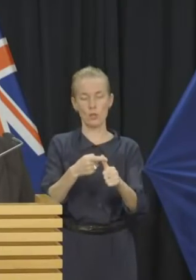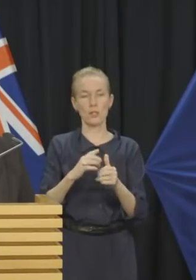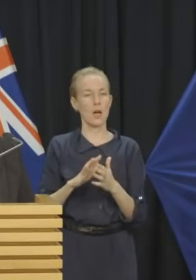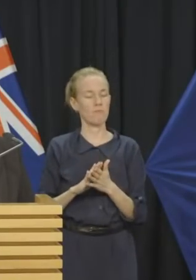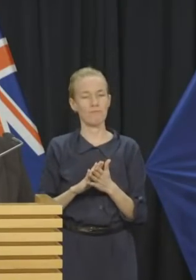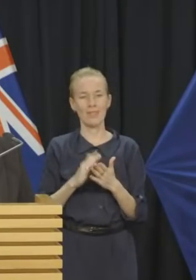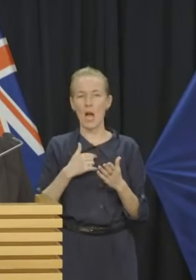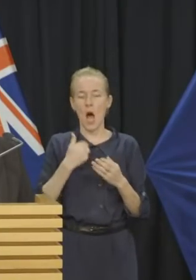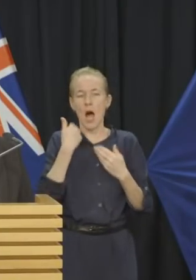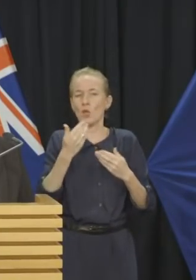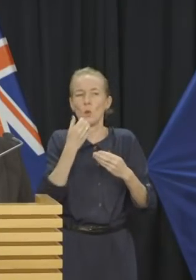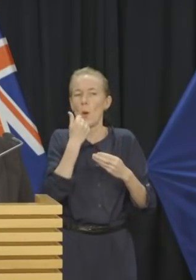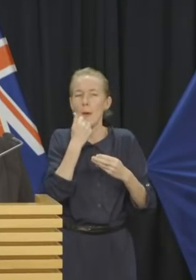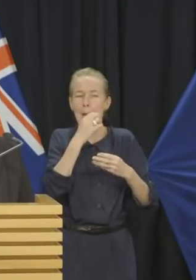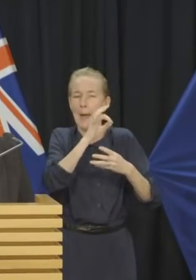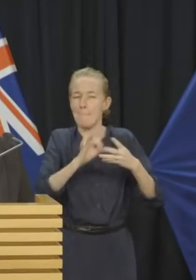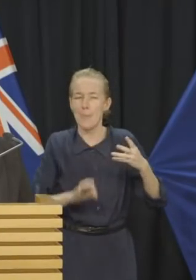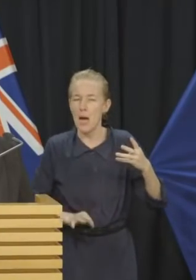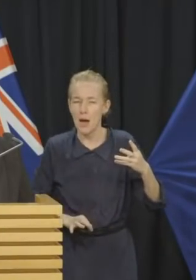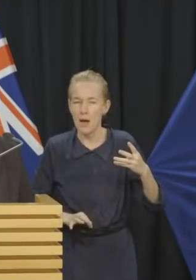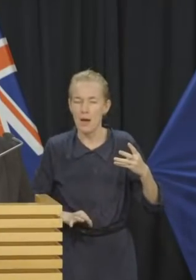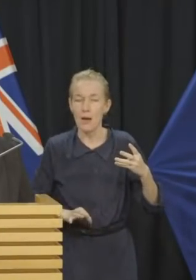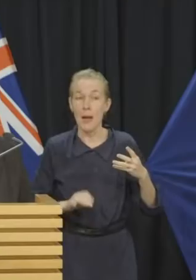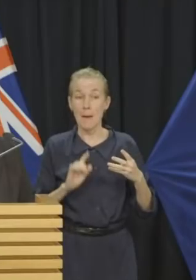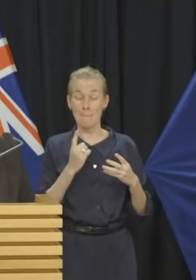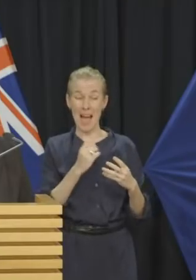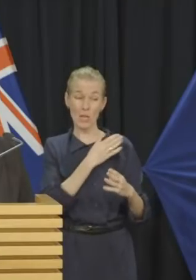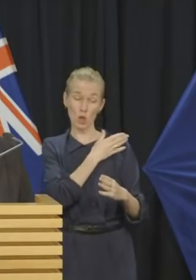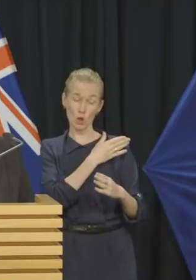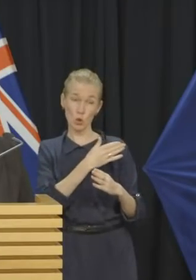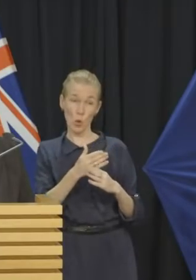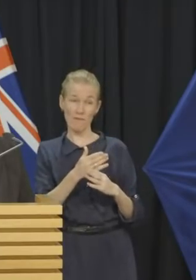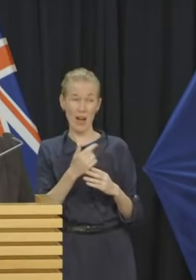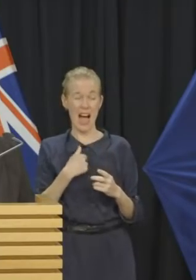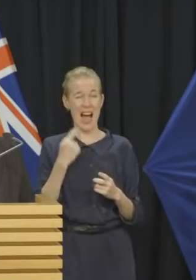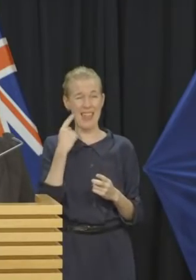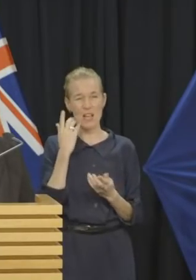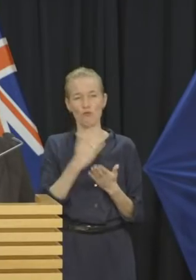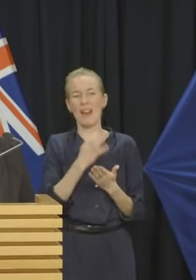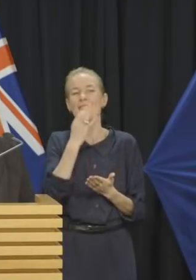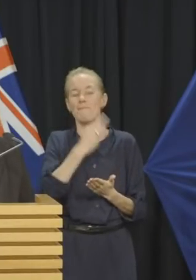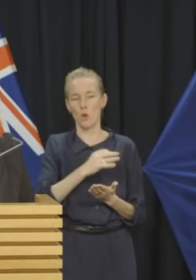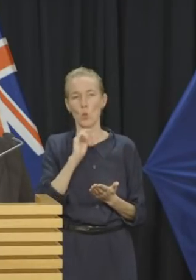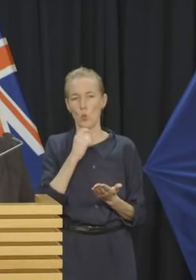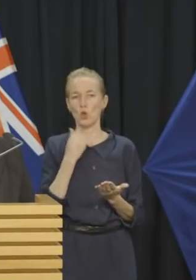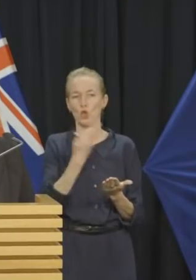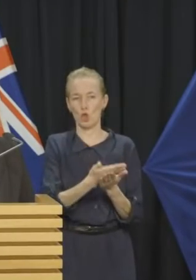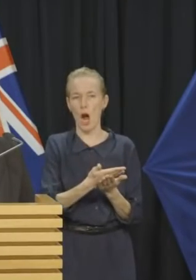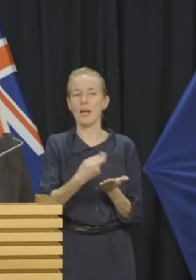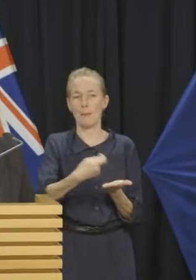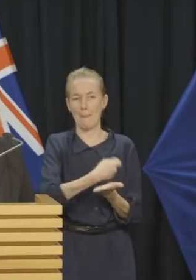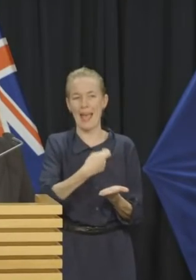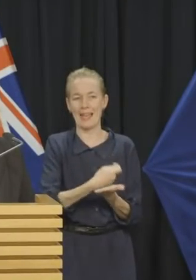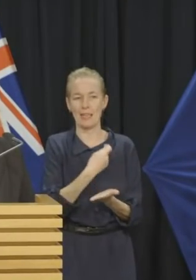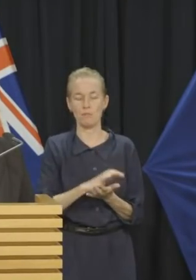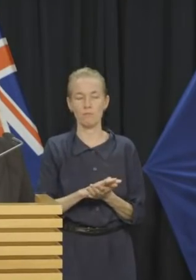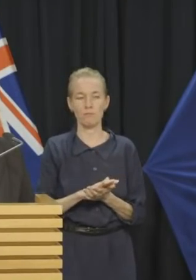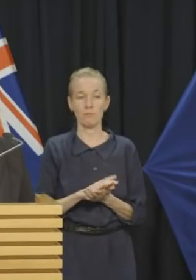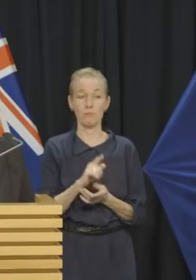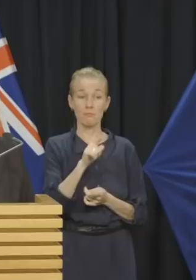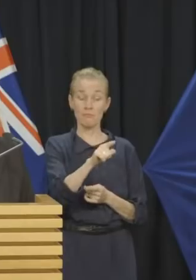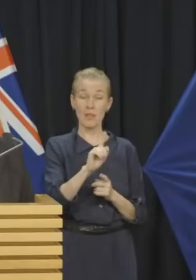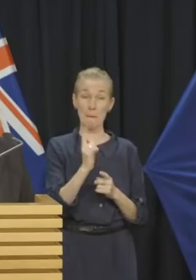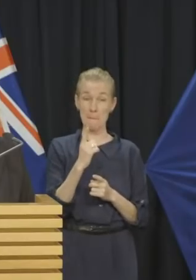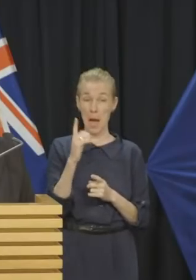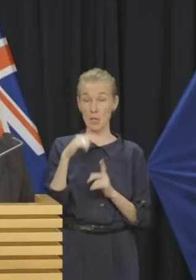hand, but from what we've seen so far, it would be a relatively minor number. If you're looking at 10 million a year, that